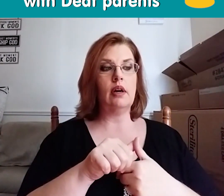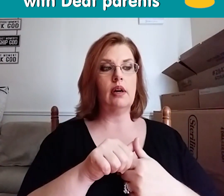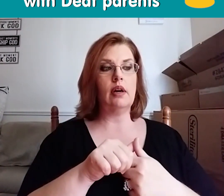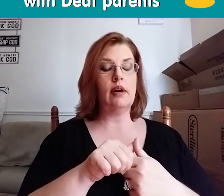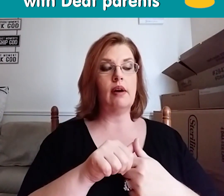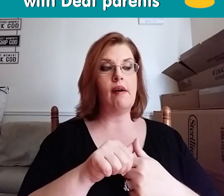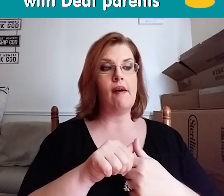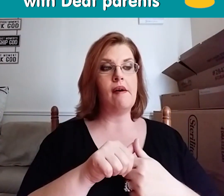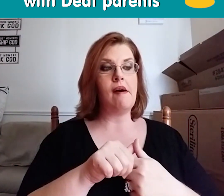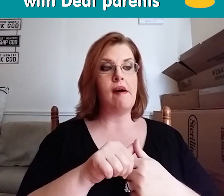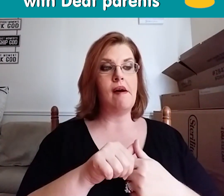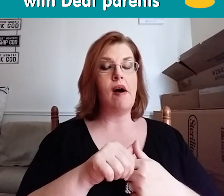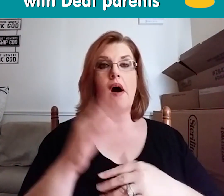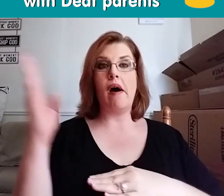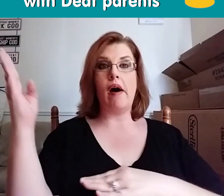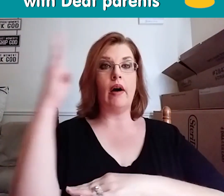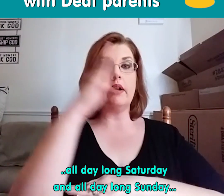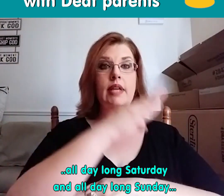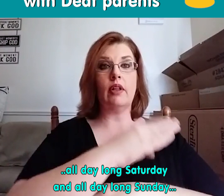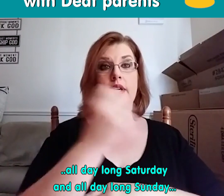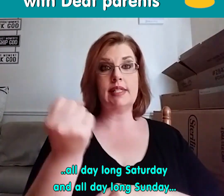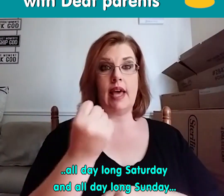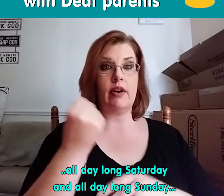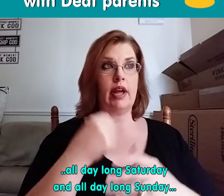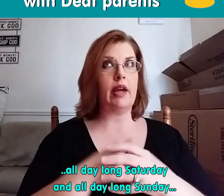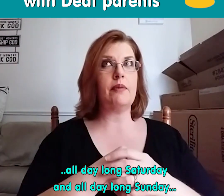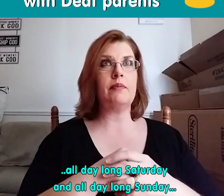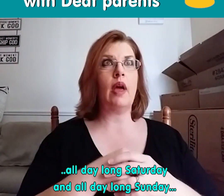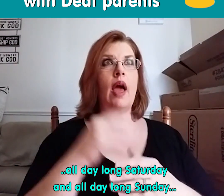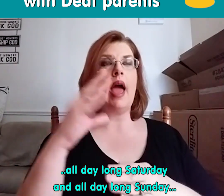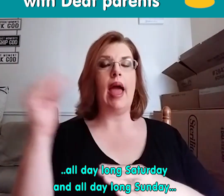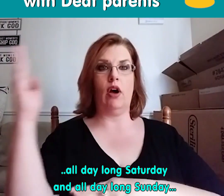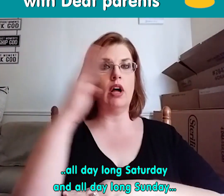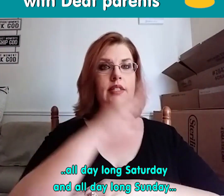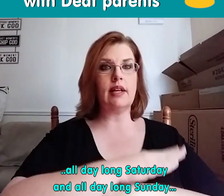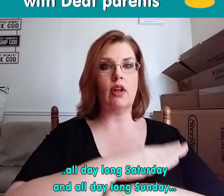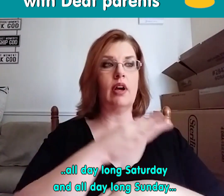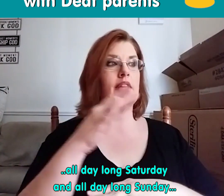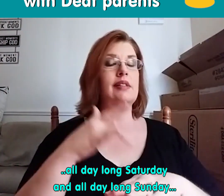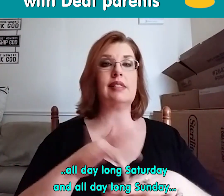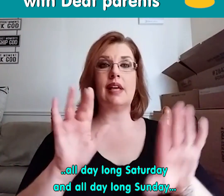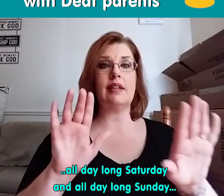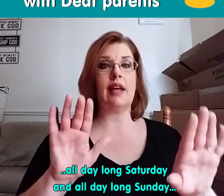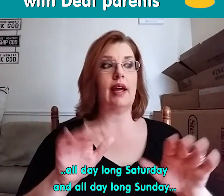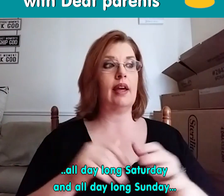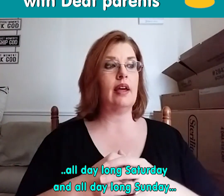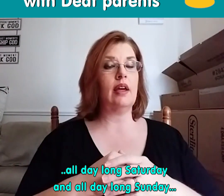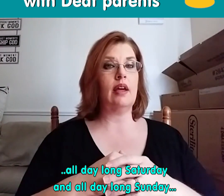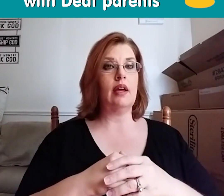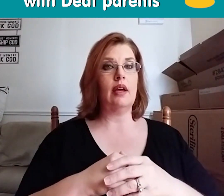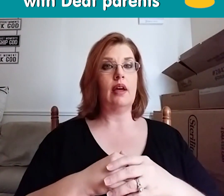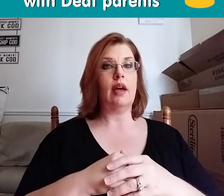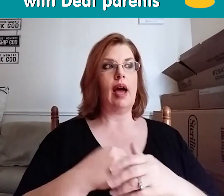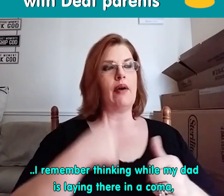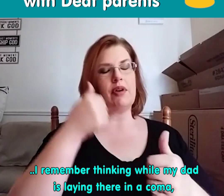drove back to where I live, went to the hospital, walked into the 5th floor where my dad